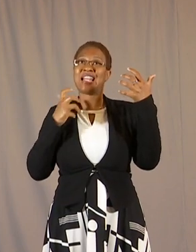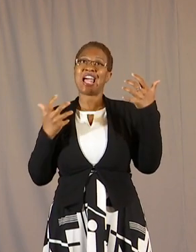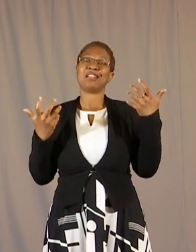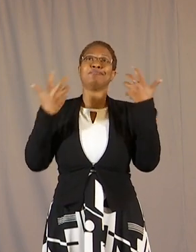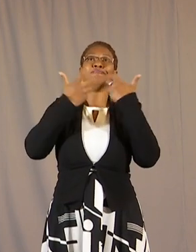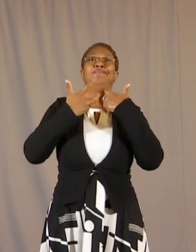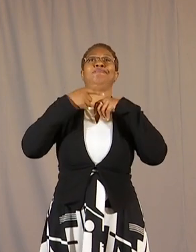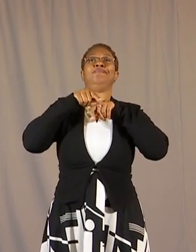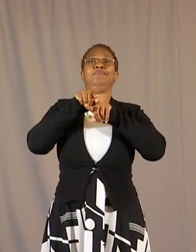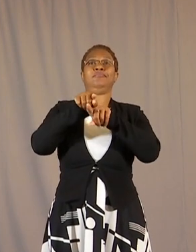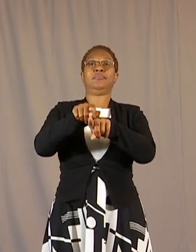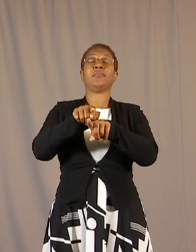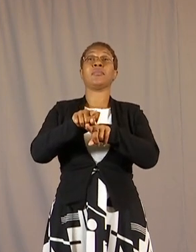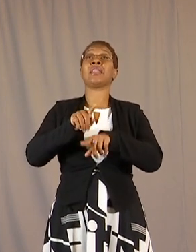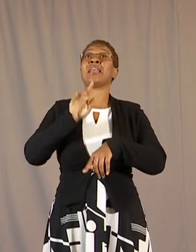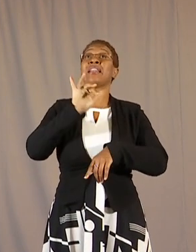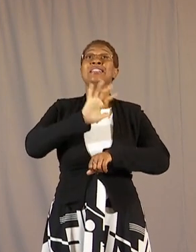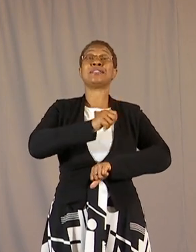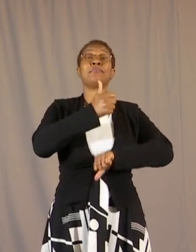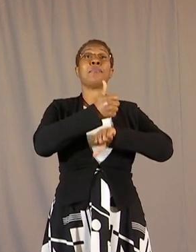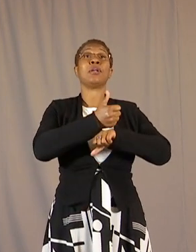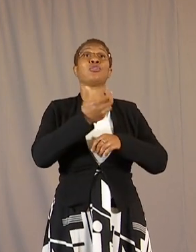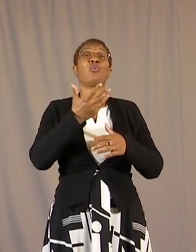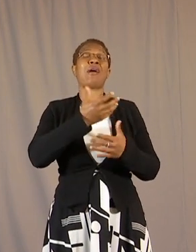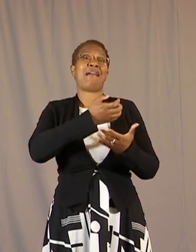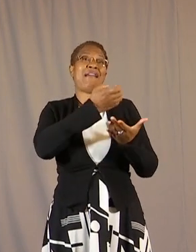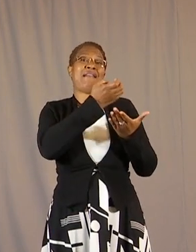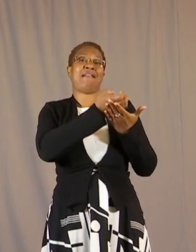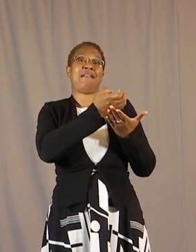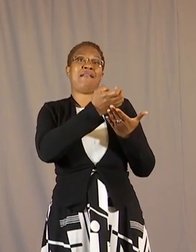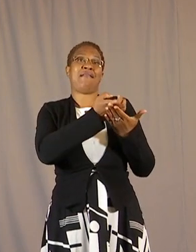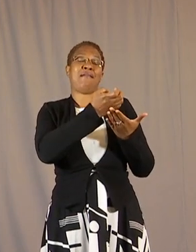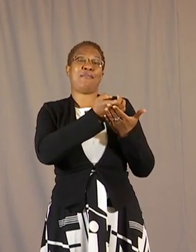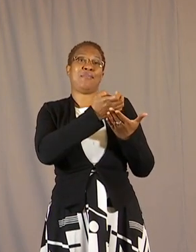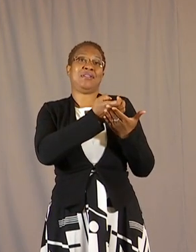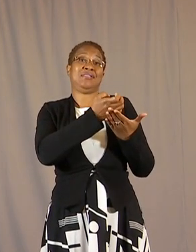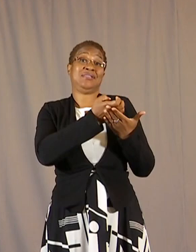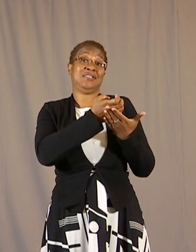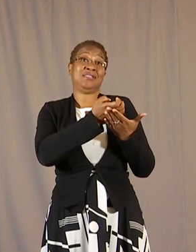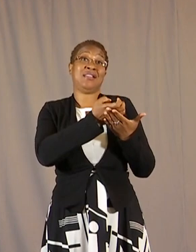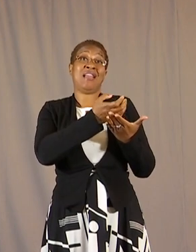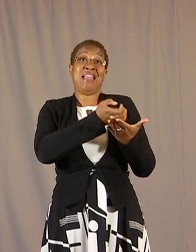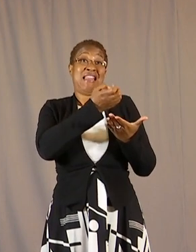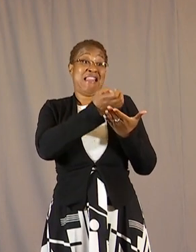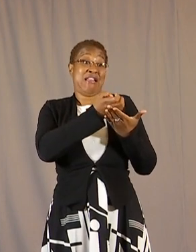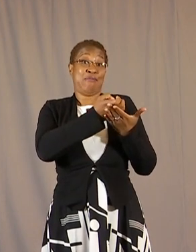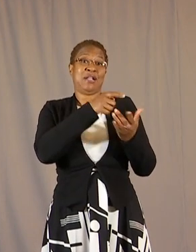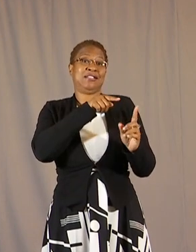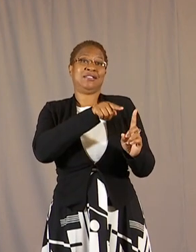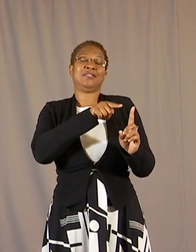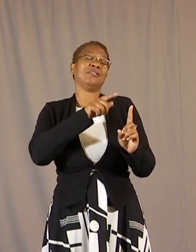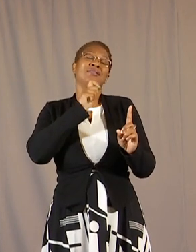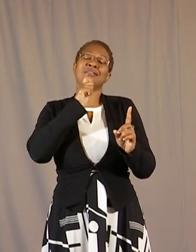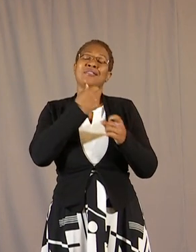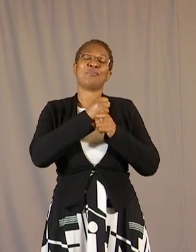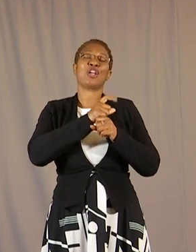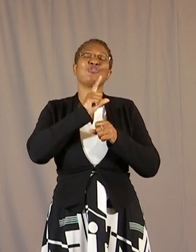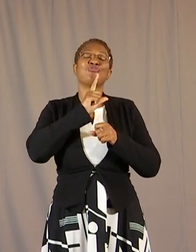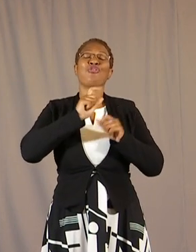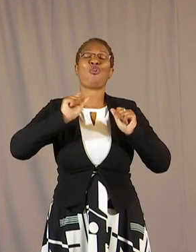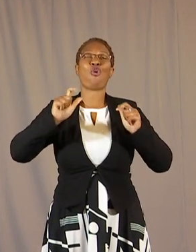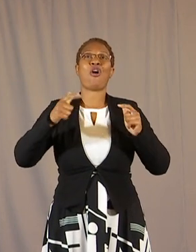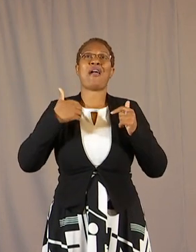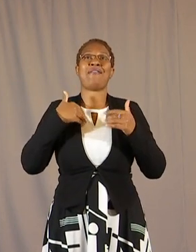is based in a model of economics that inherently does not make sure that everybody has access to